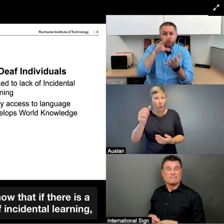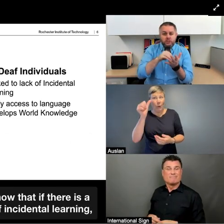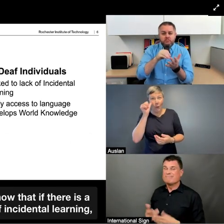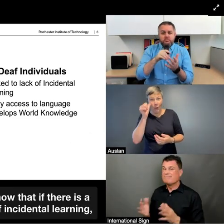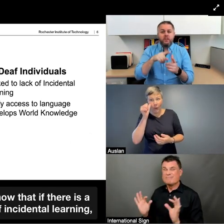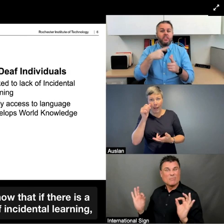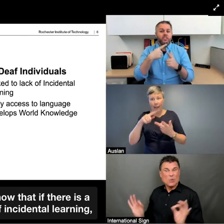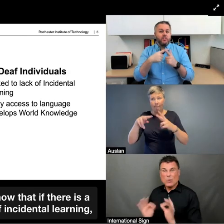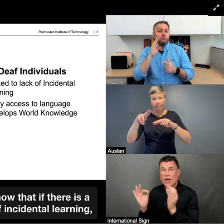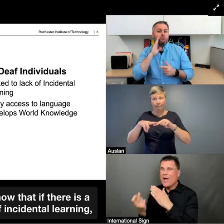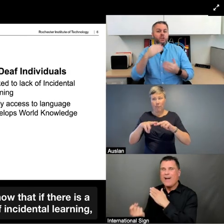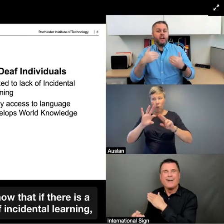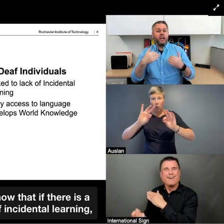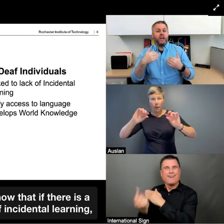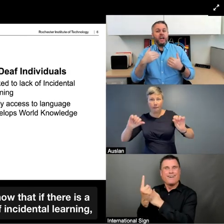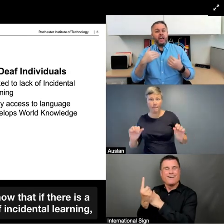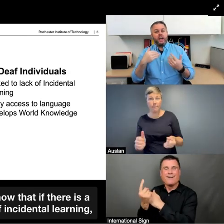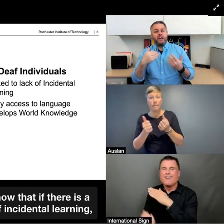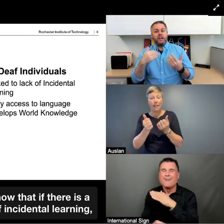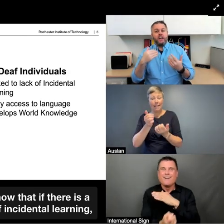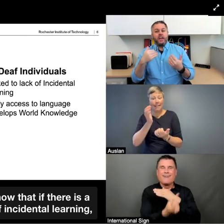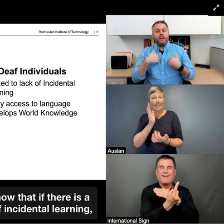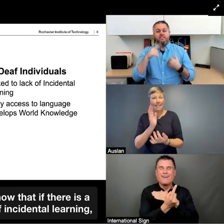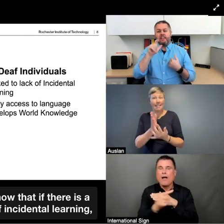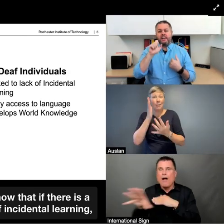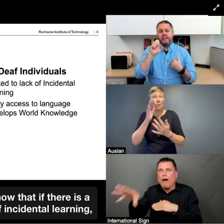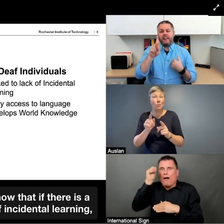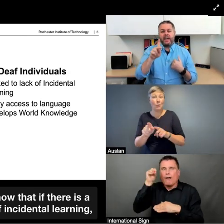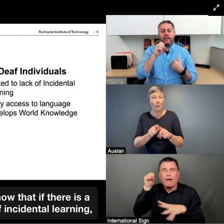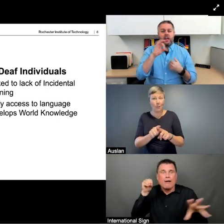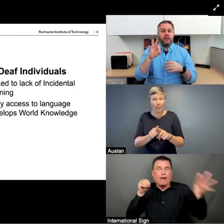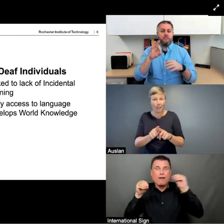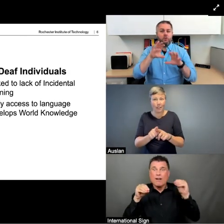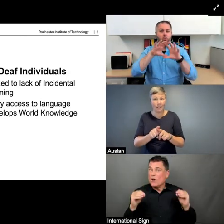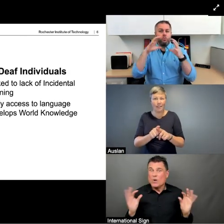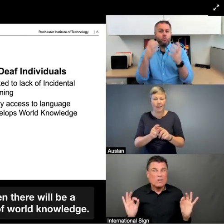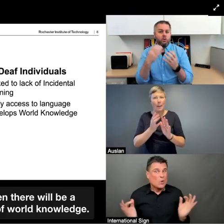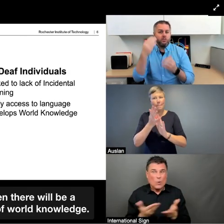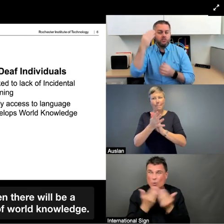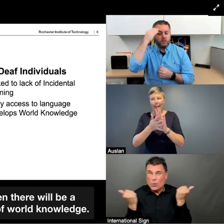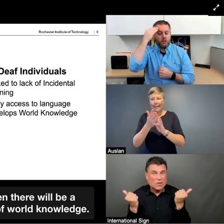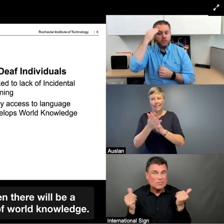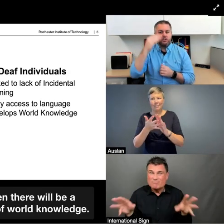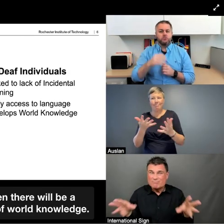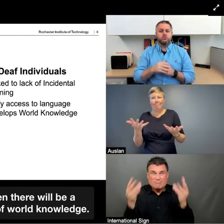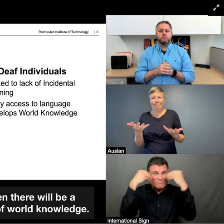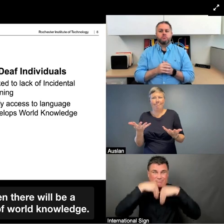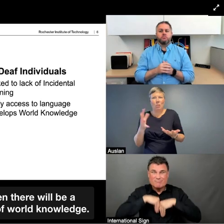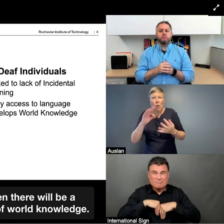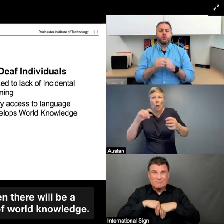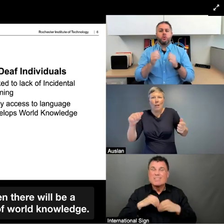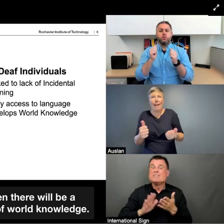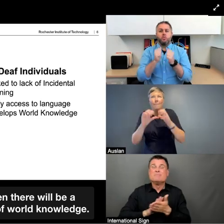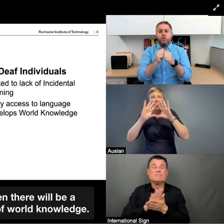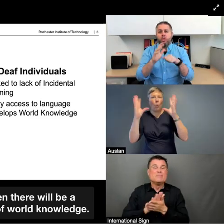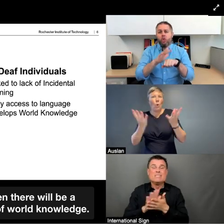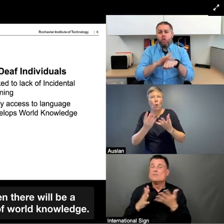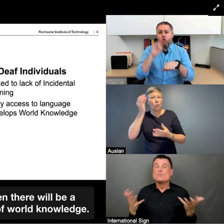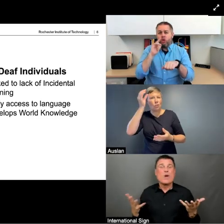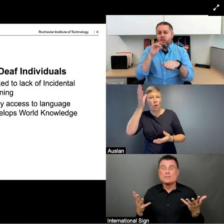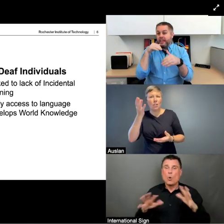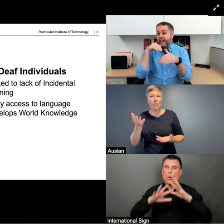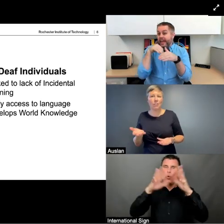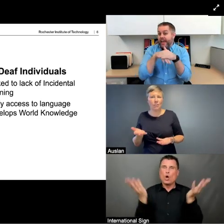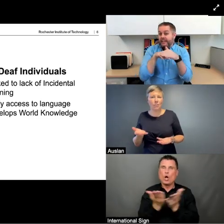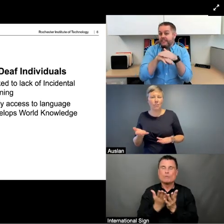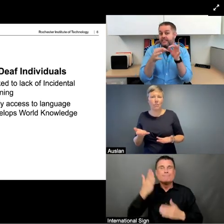We know that if there is a lack of incidental learning, then there will be a lack of world knowledge.